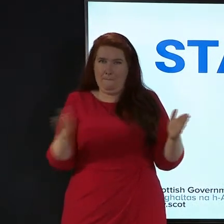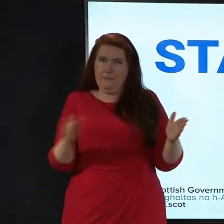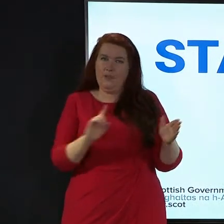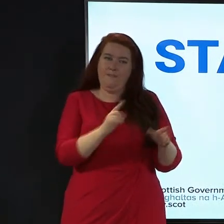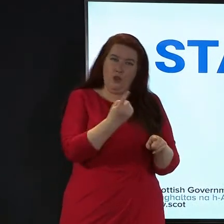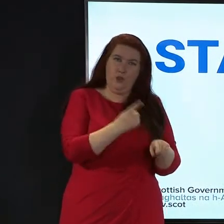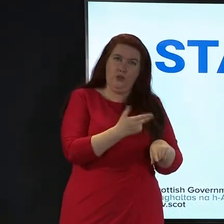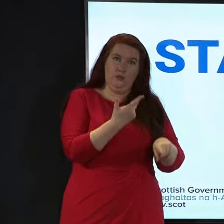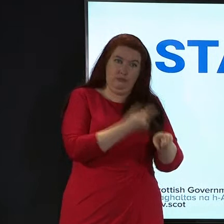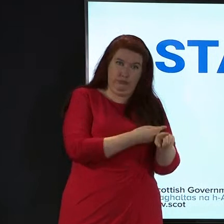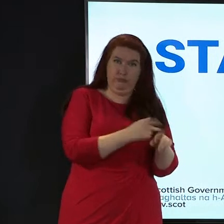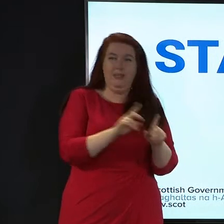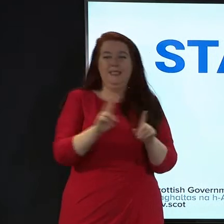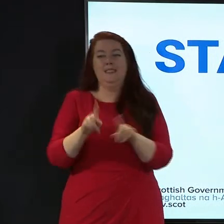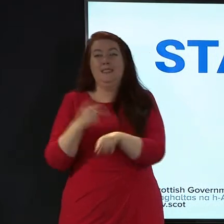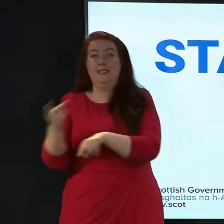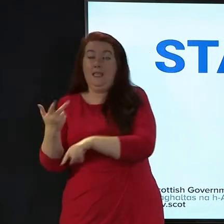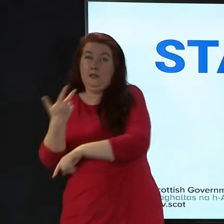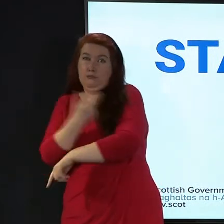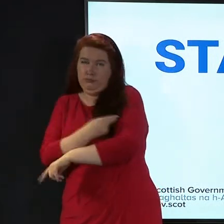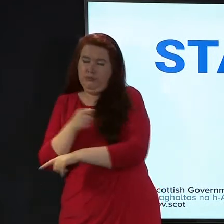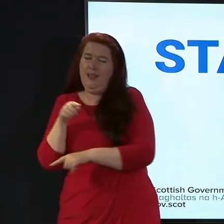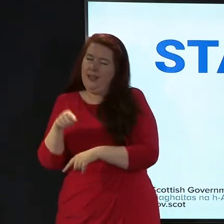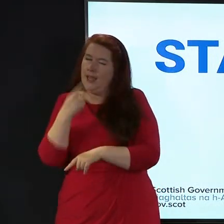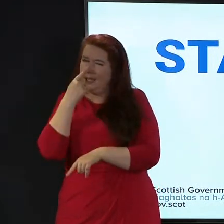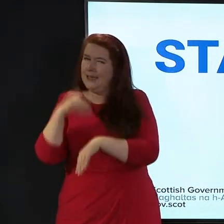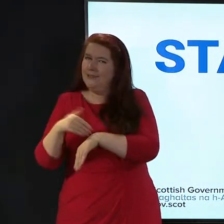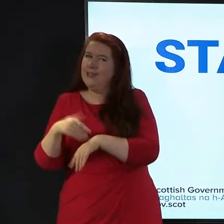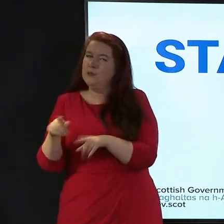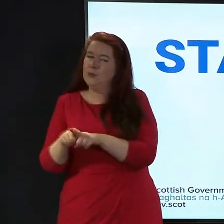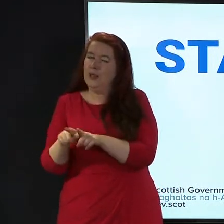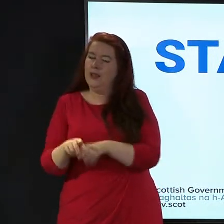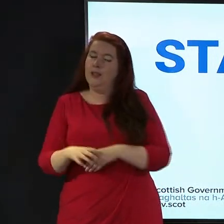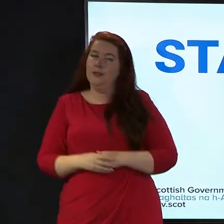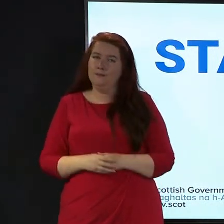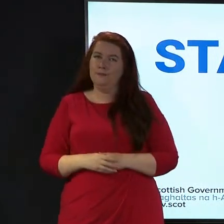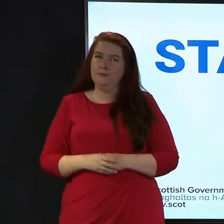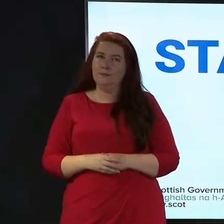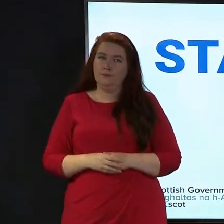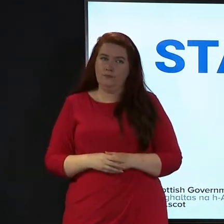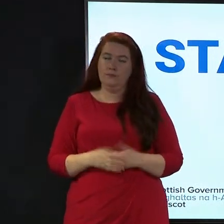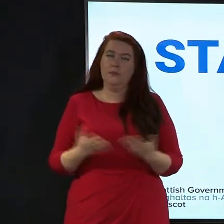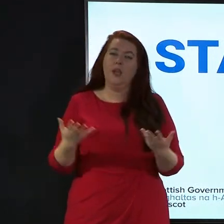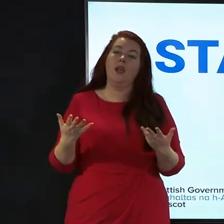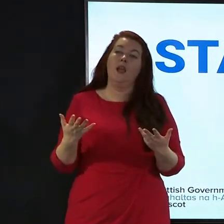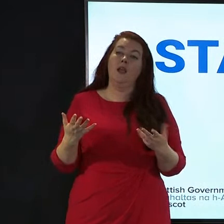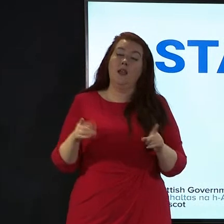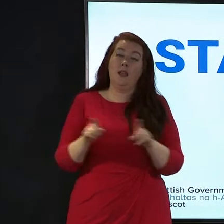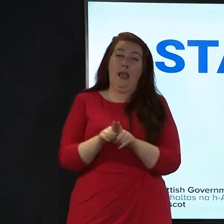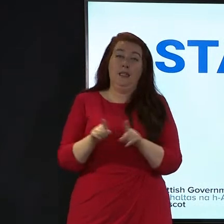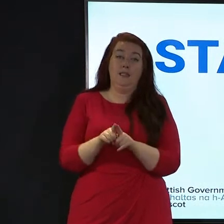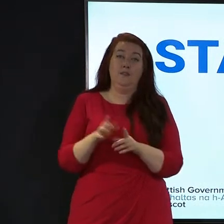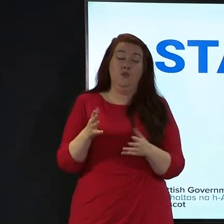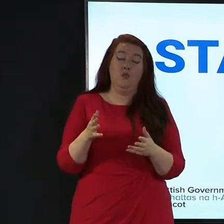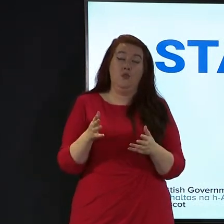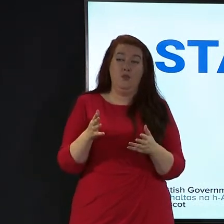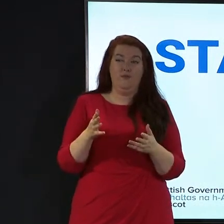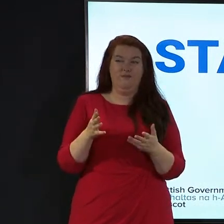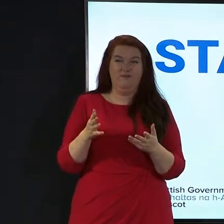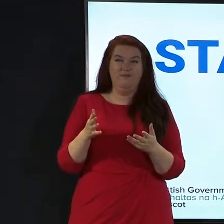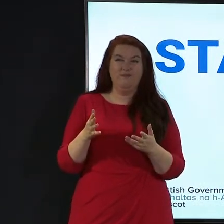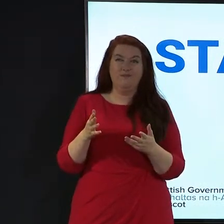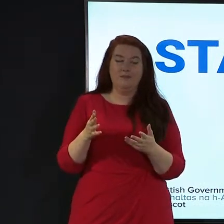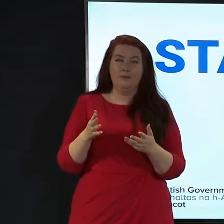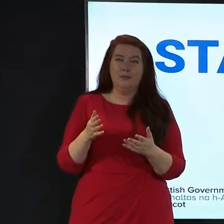and second doses becomes a limiting factor as well, and will to some extent be dependent on what the